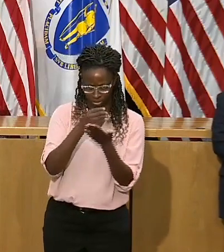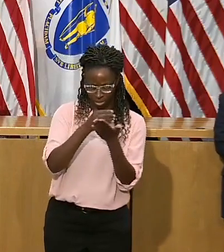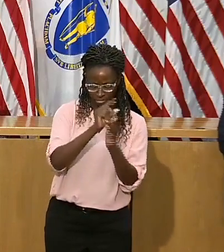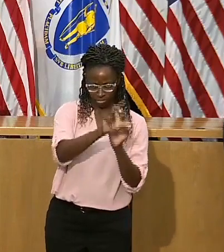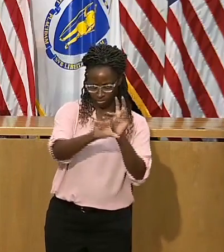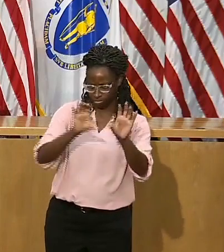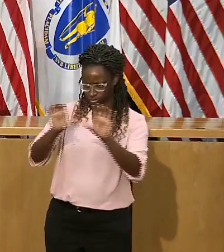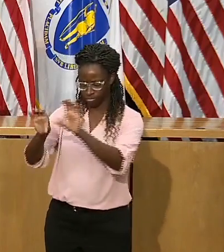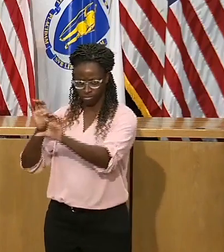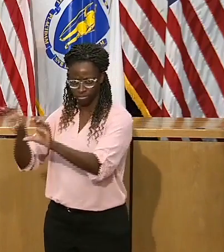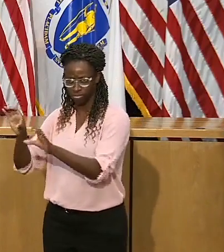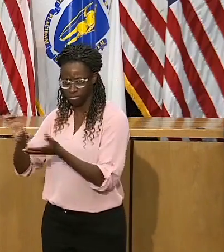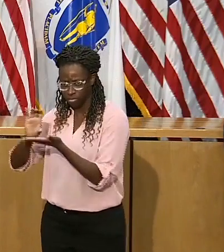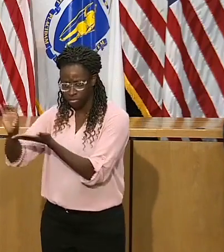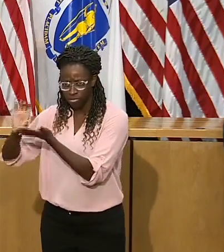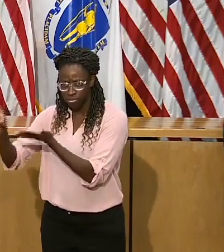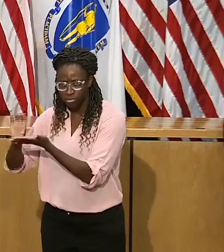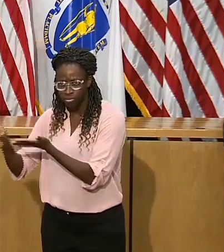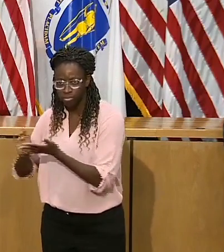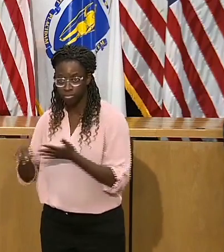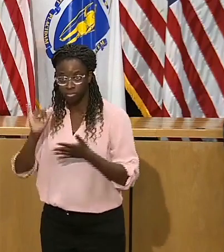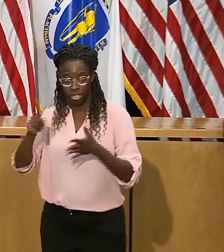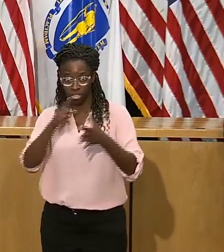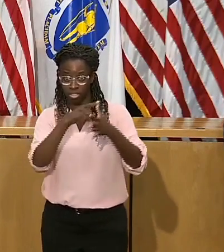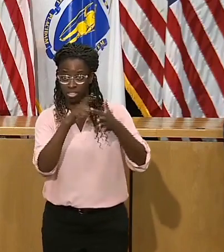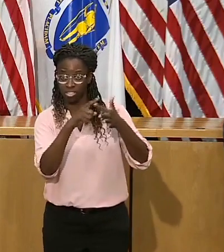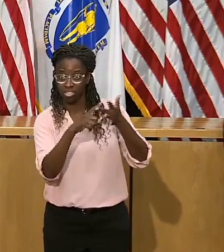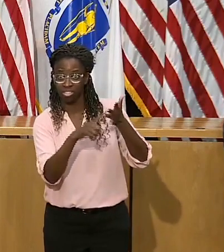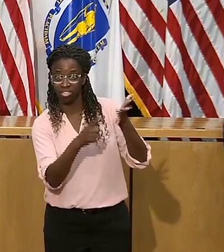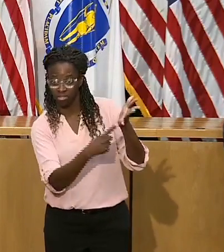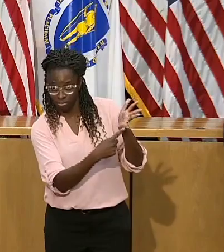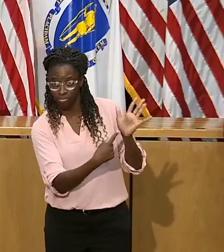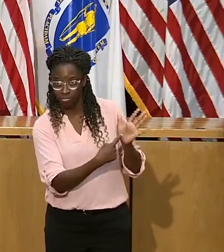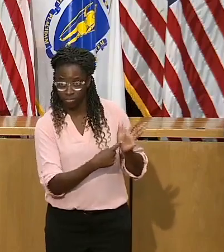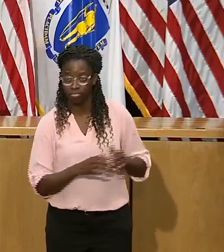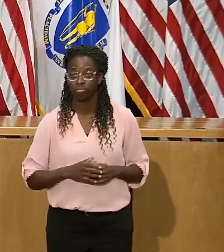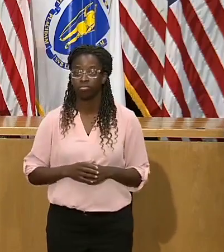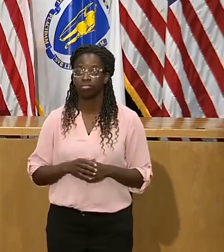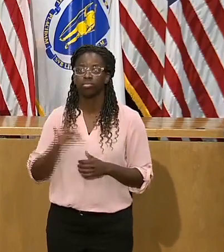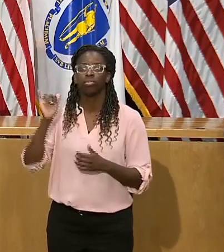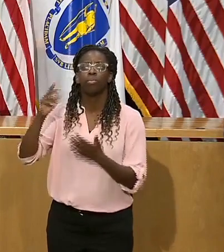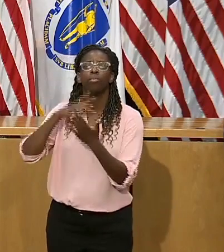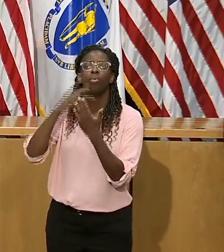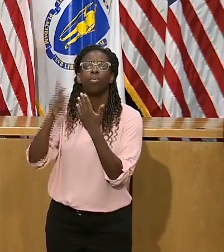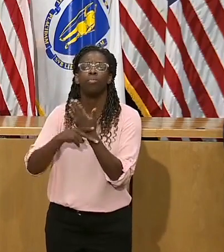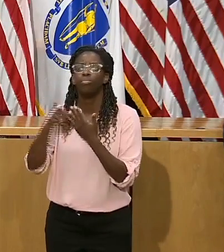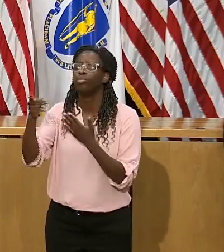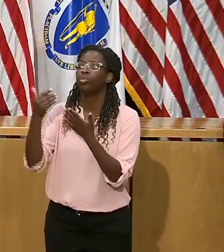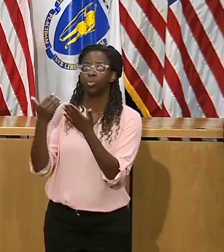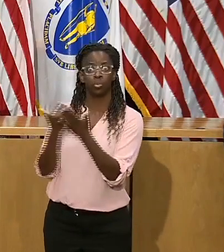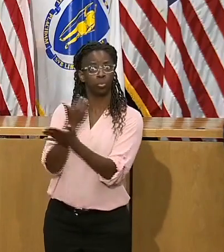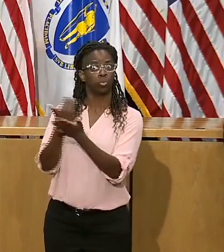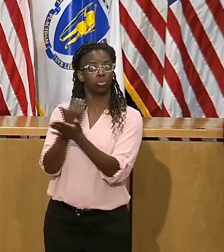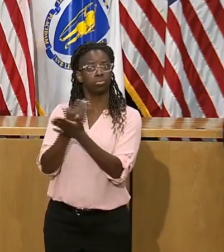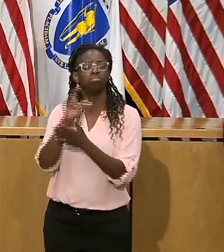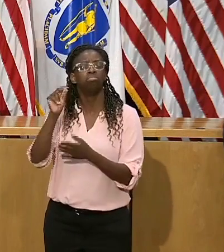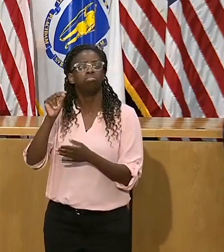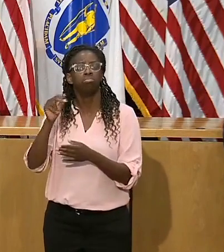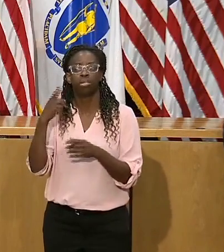is designated to programs and initiatives that have a proven track record of success. About $175 million of